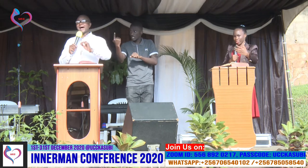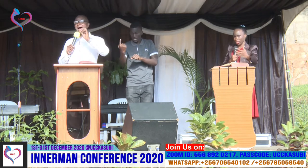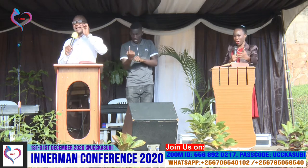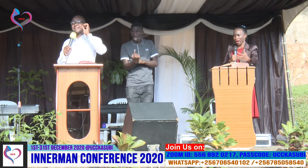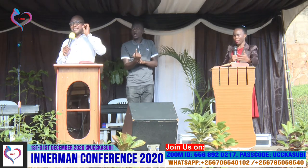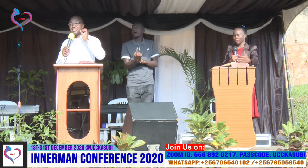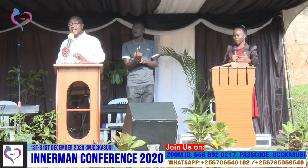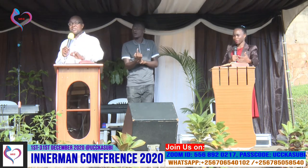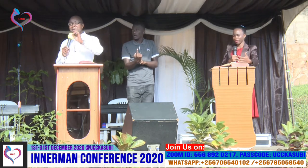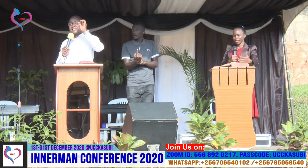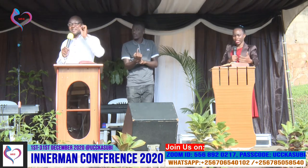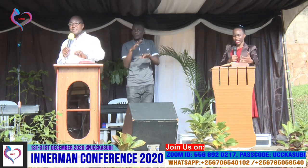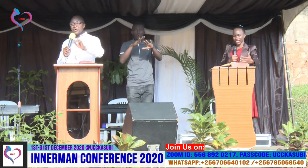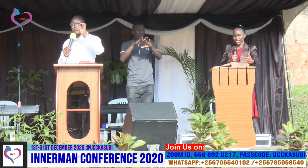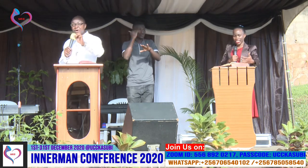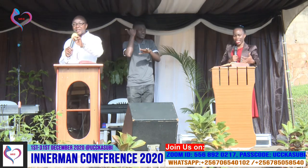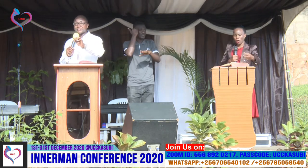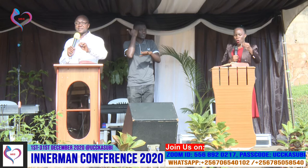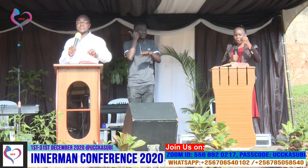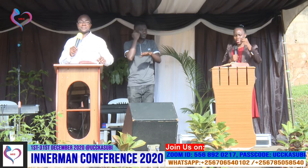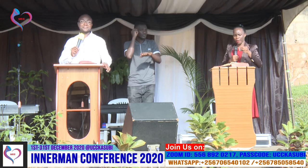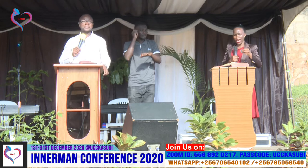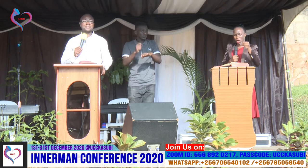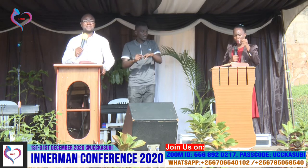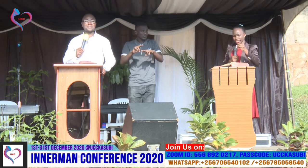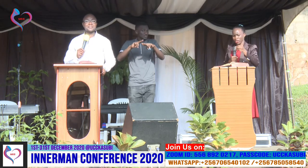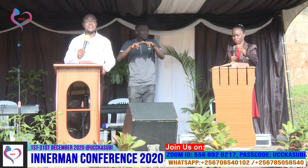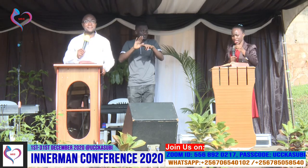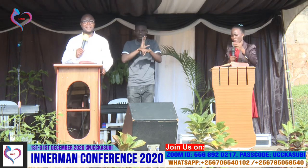appear at the judgment seat of Christ.